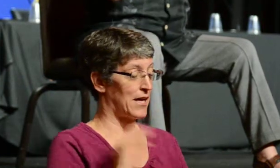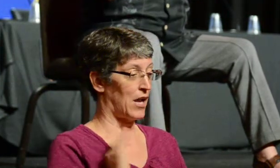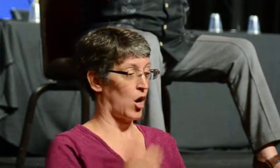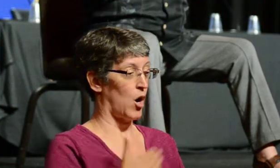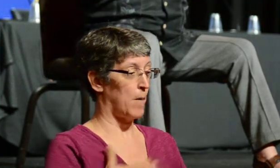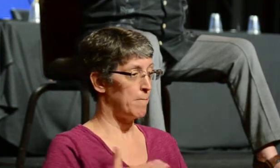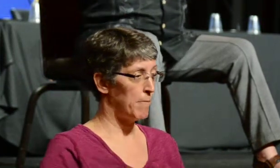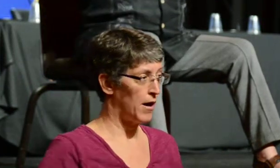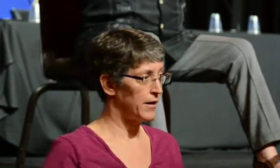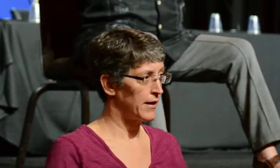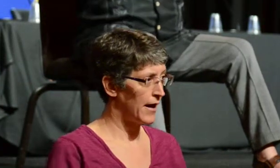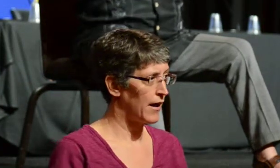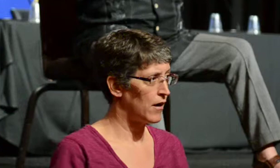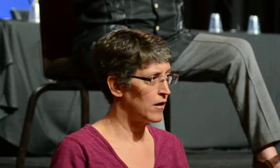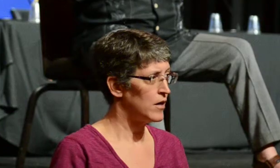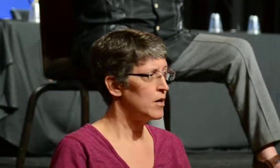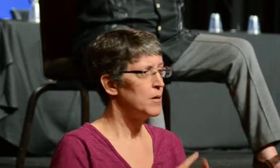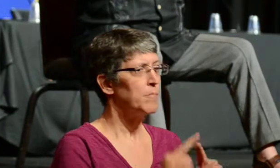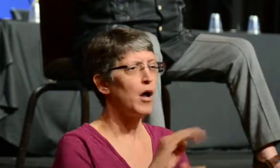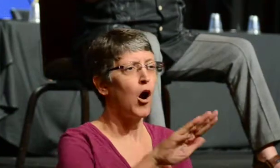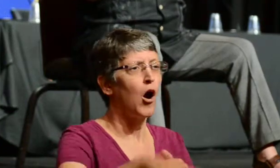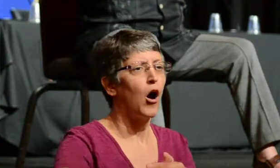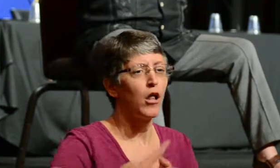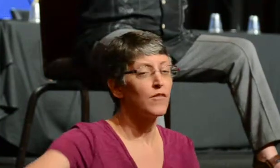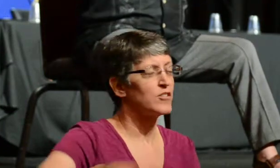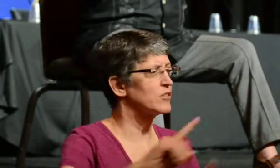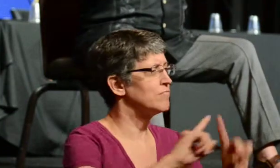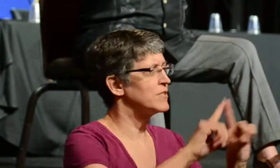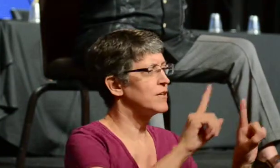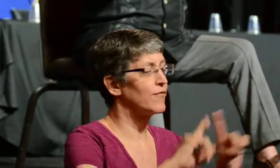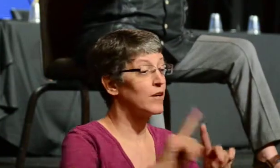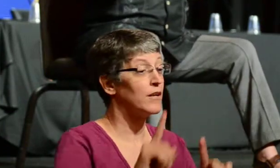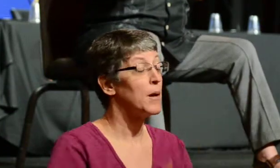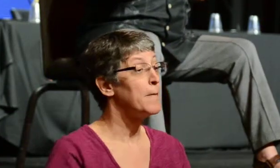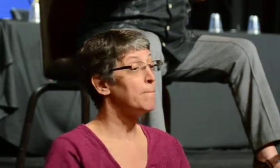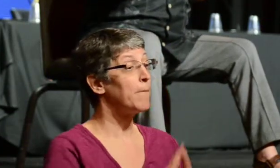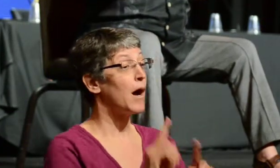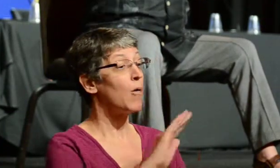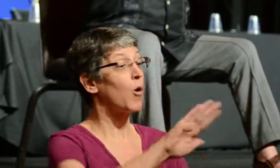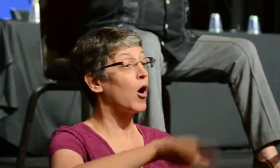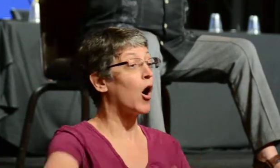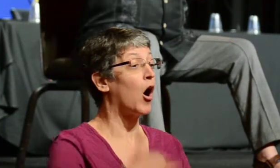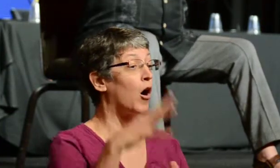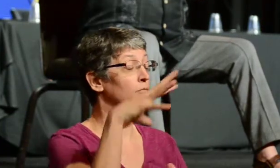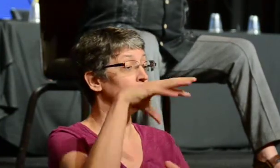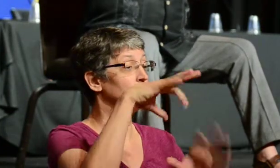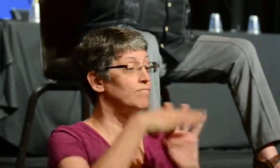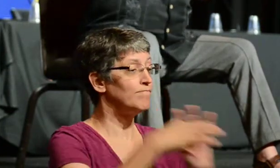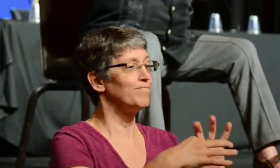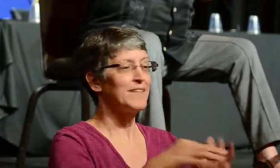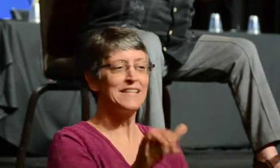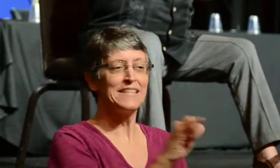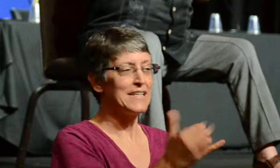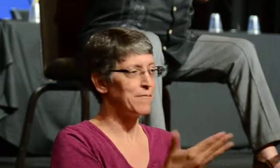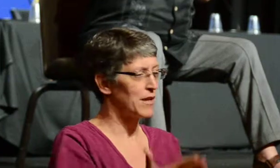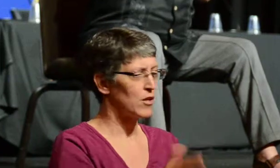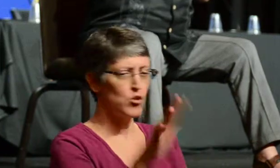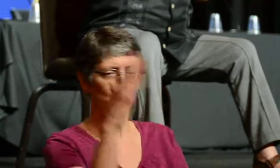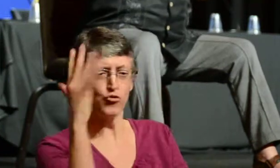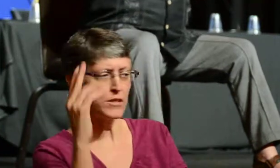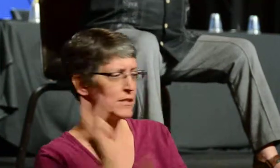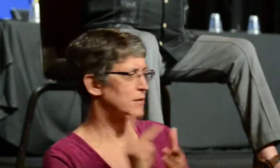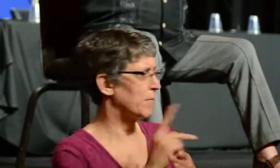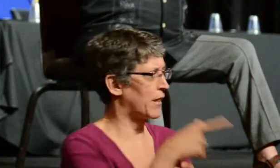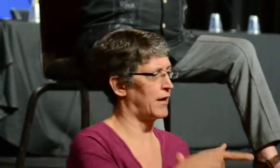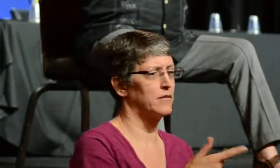we tick in different manners and different rhythms, but we're all part of the same thing. The trees, the plants,